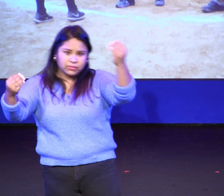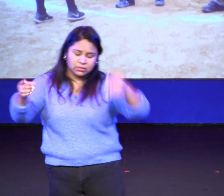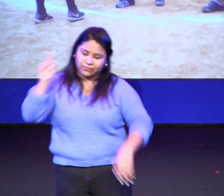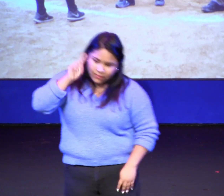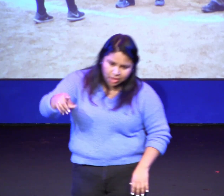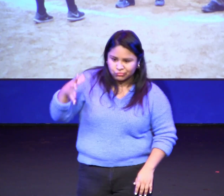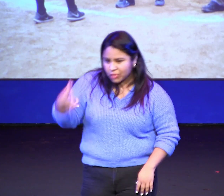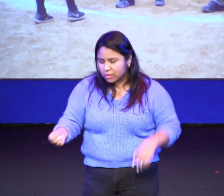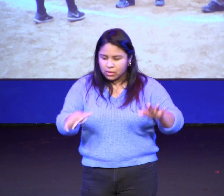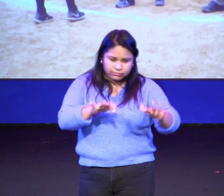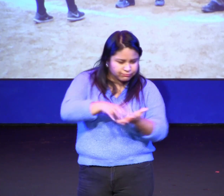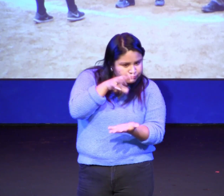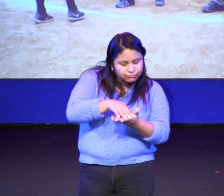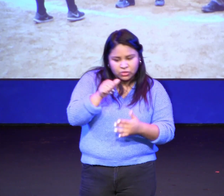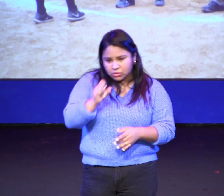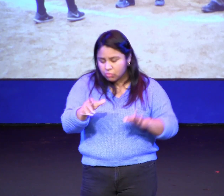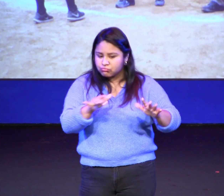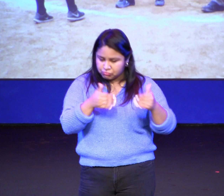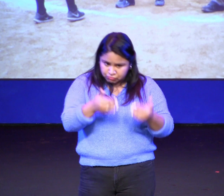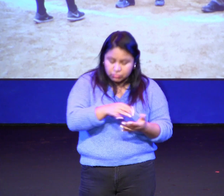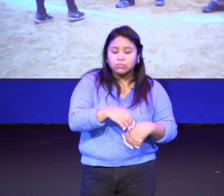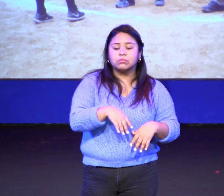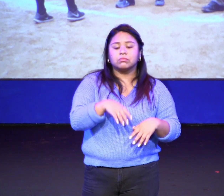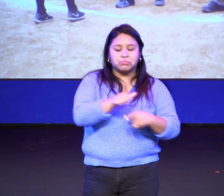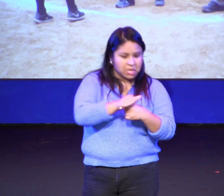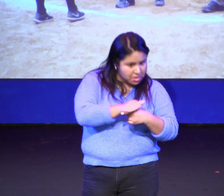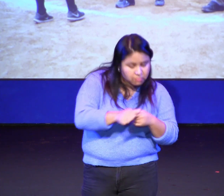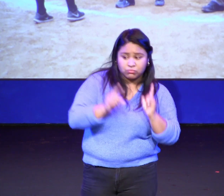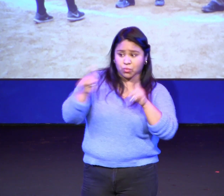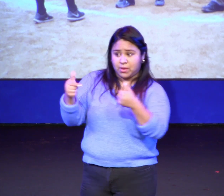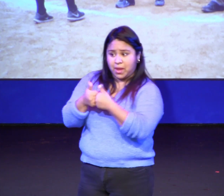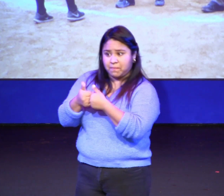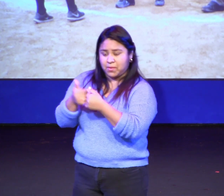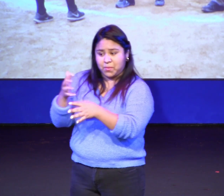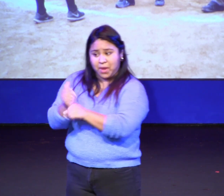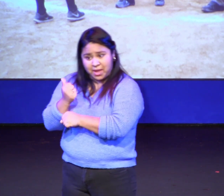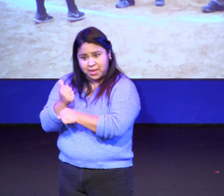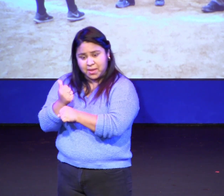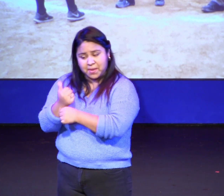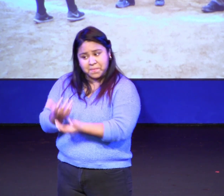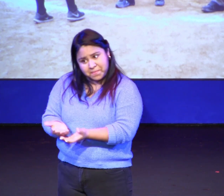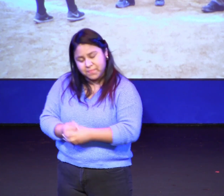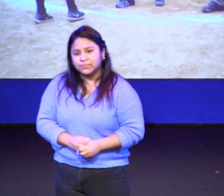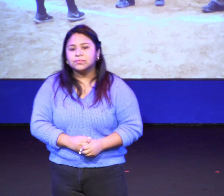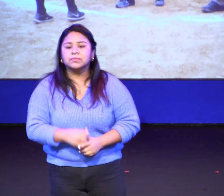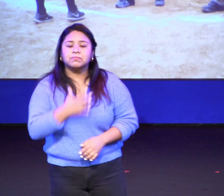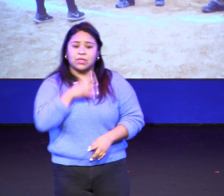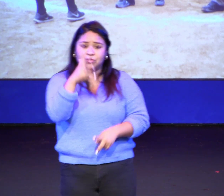set up for different bases, different terminology for the game. So we would go to practices, and we would